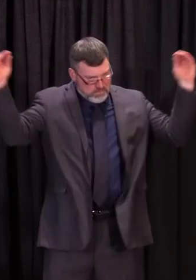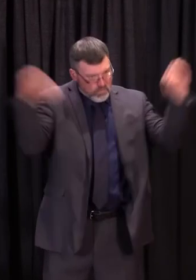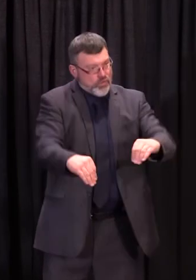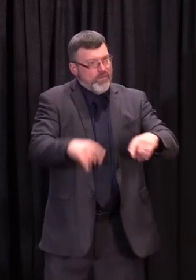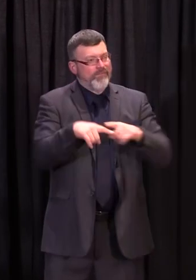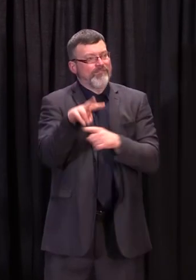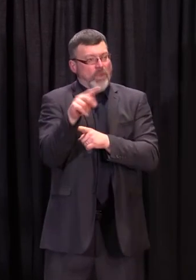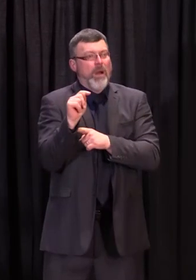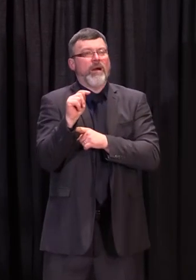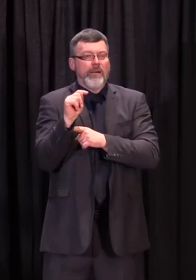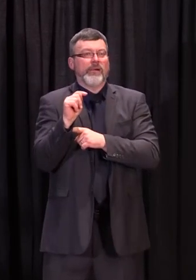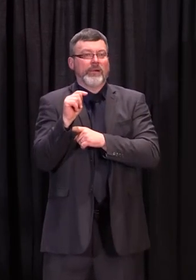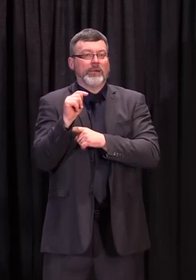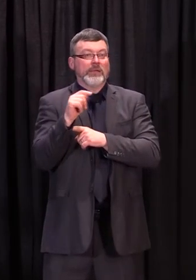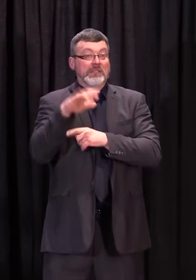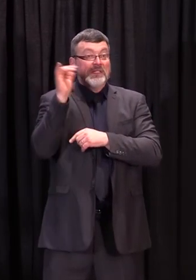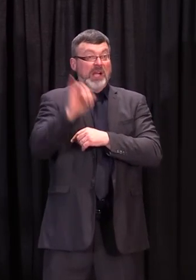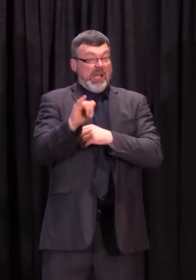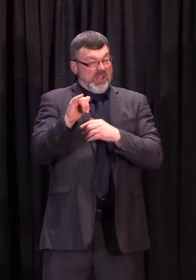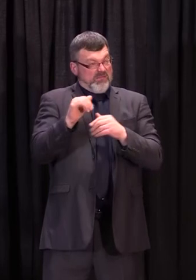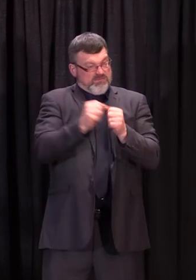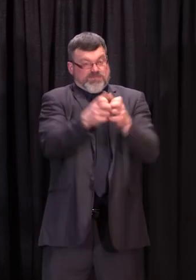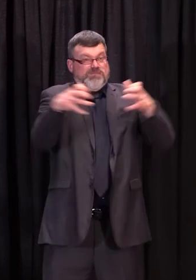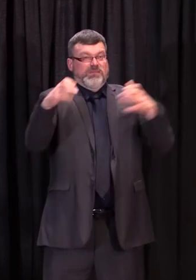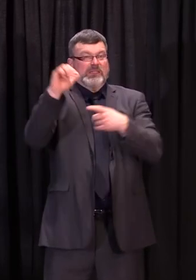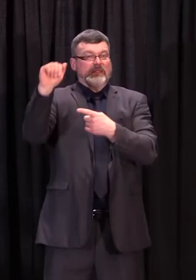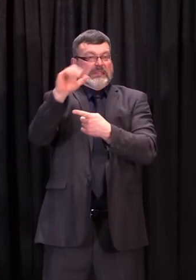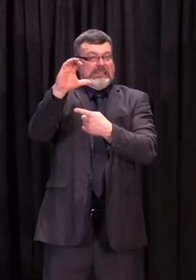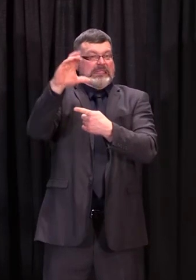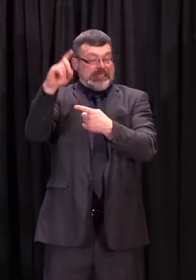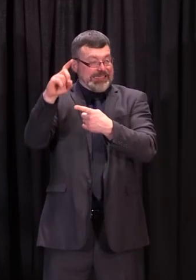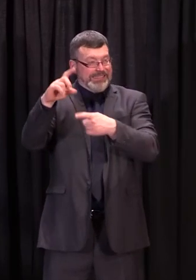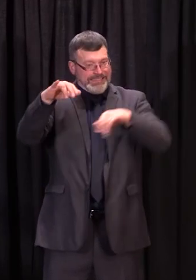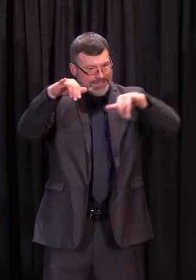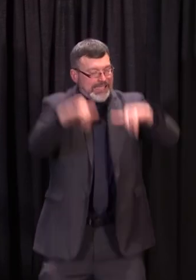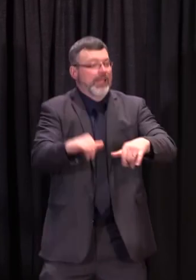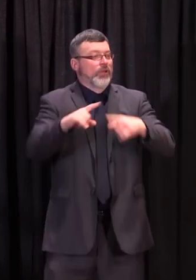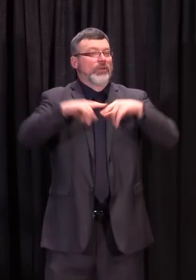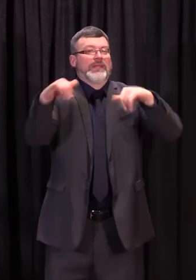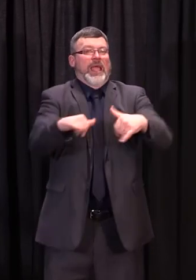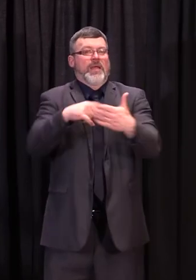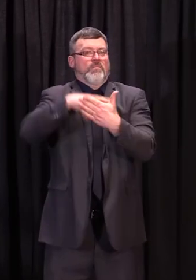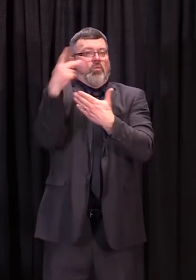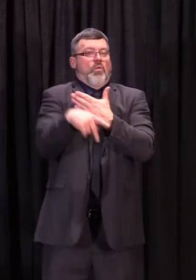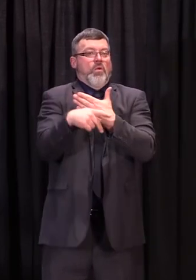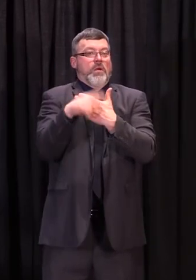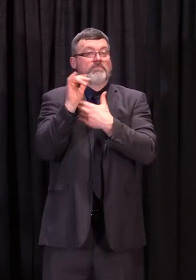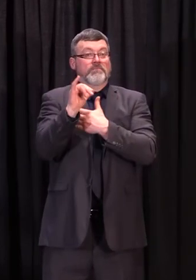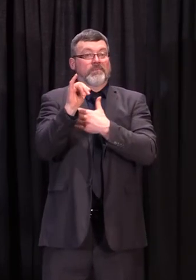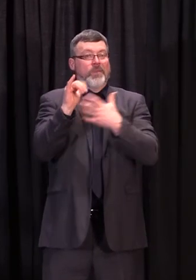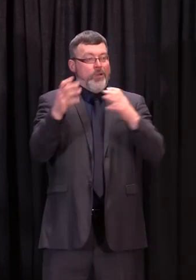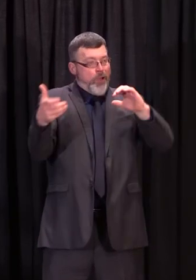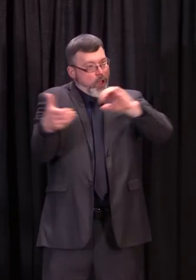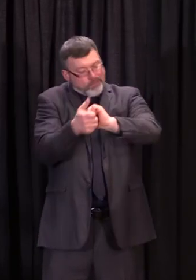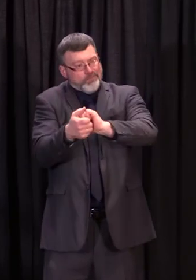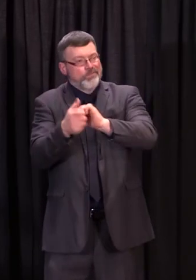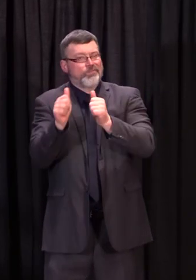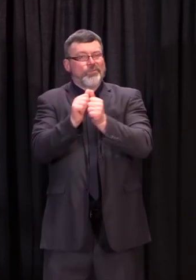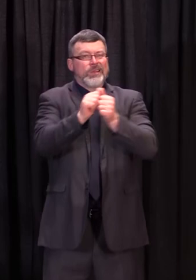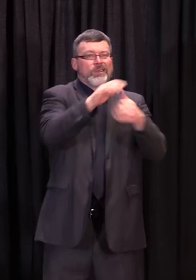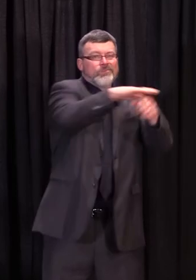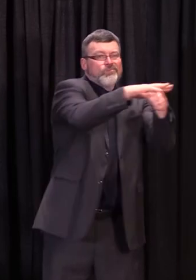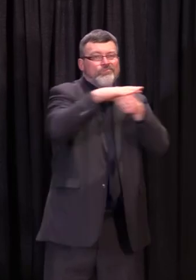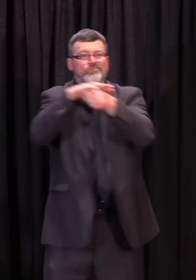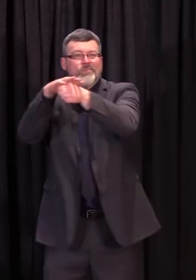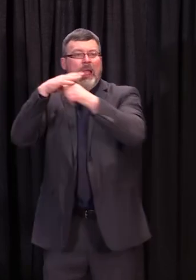ACCD's state-to-state model, which created a partnership of RDCs and local chambers of commerce.